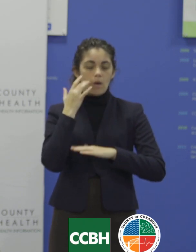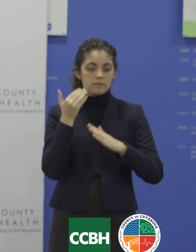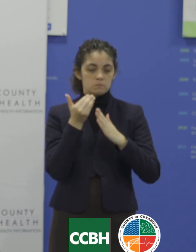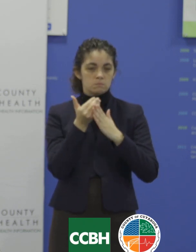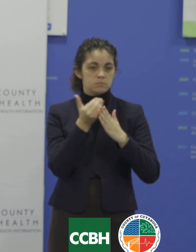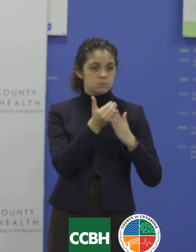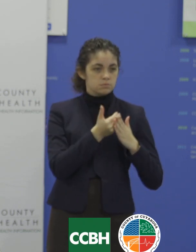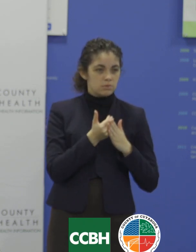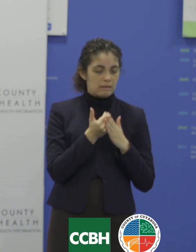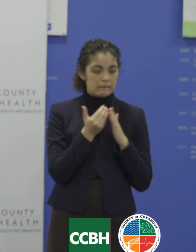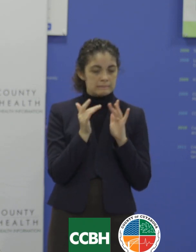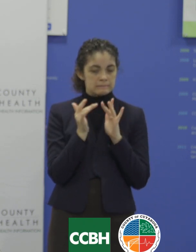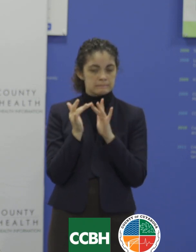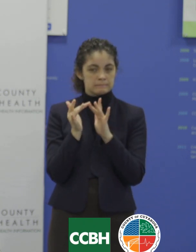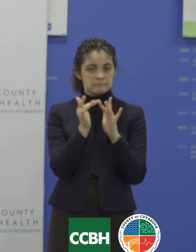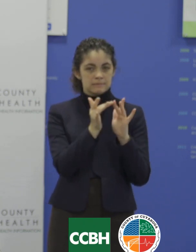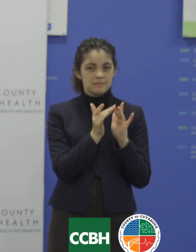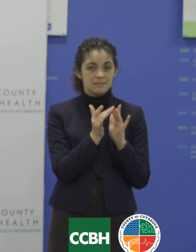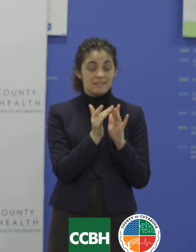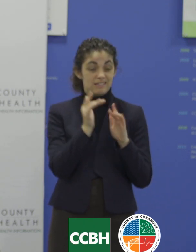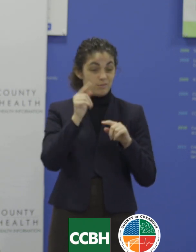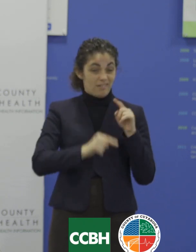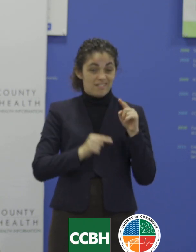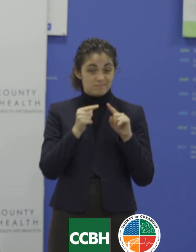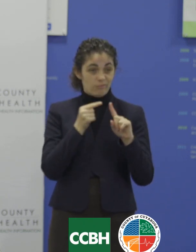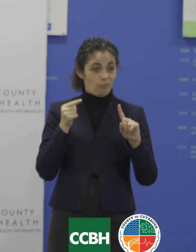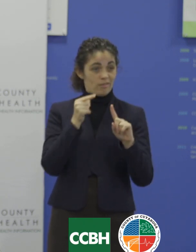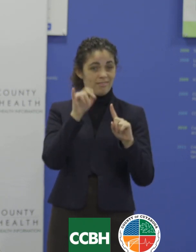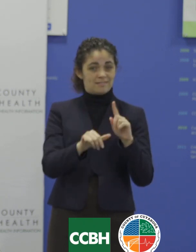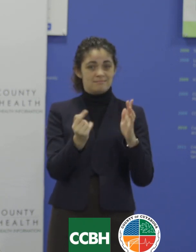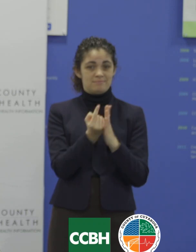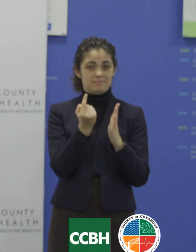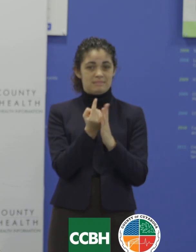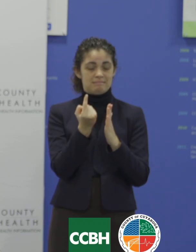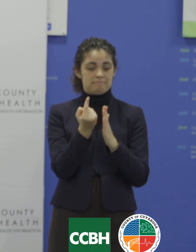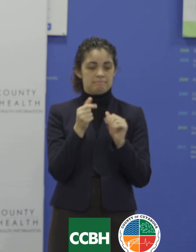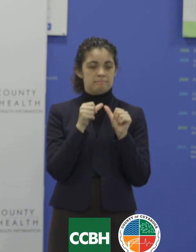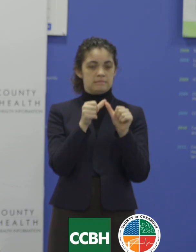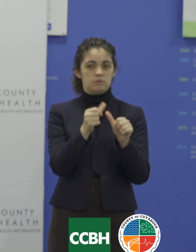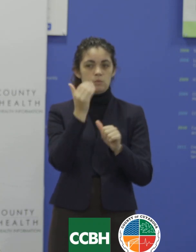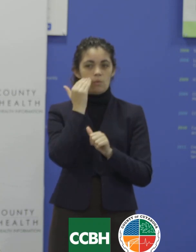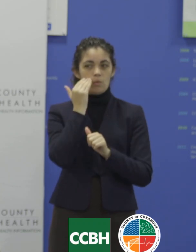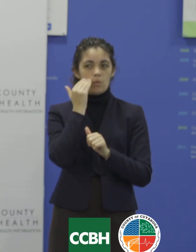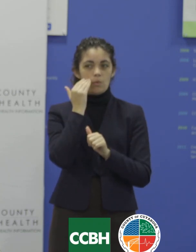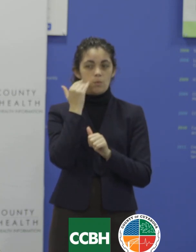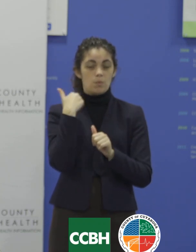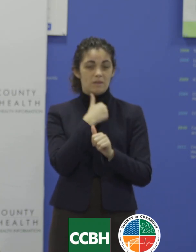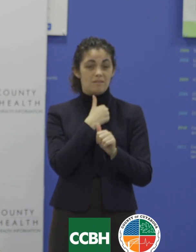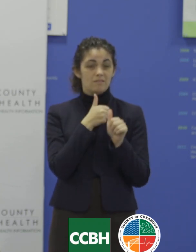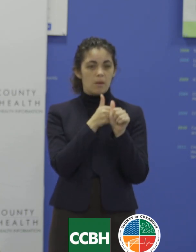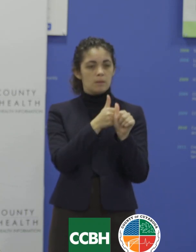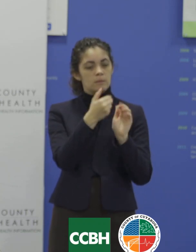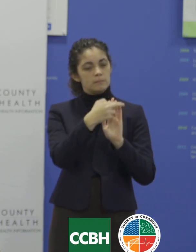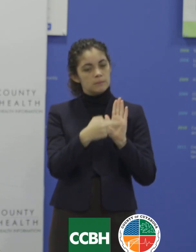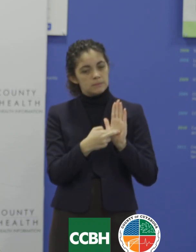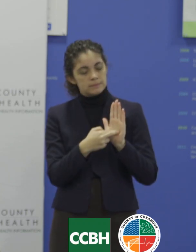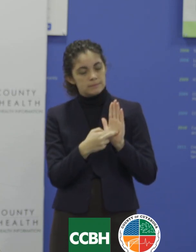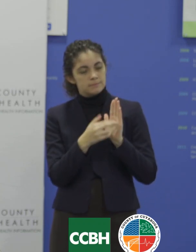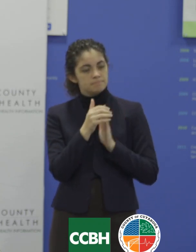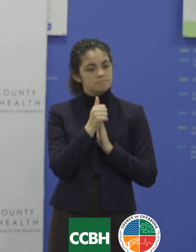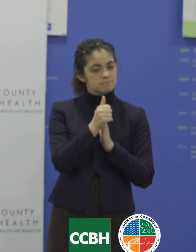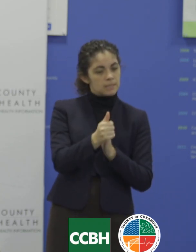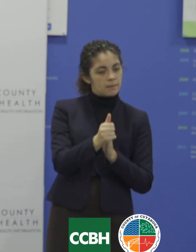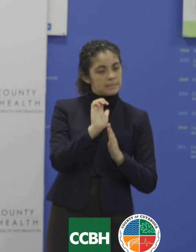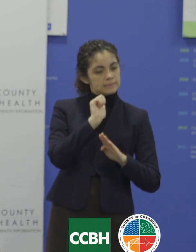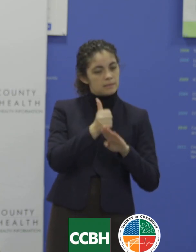proximity. And some of those situations are unavoidable. And so we follow the guidance, and we know that the guidance